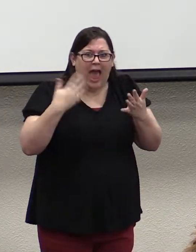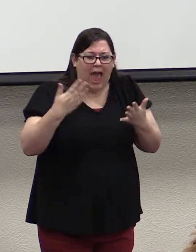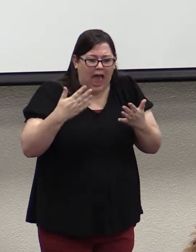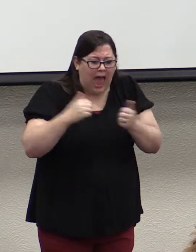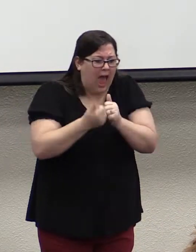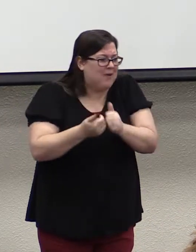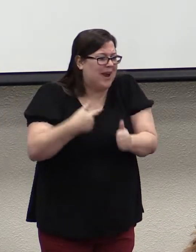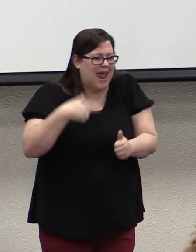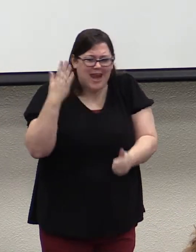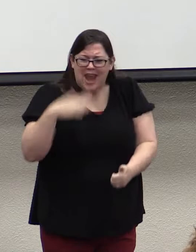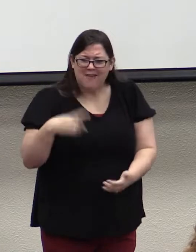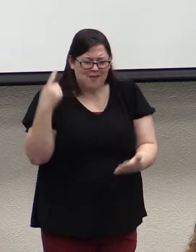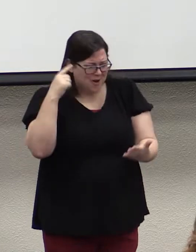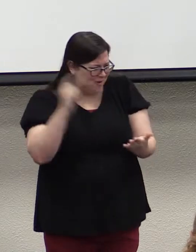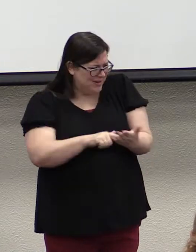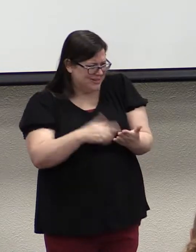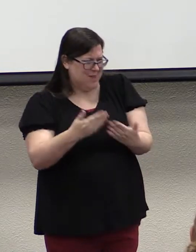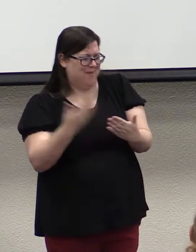before?